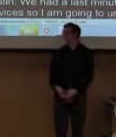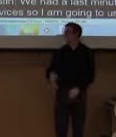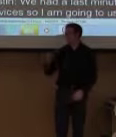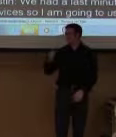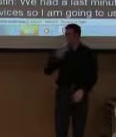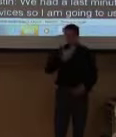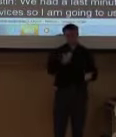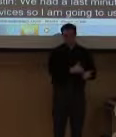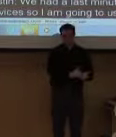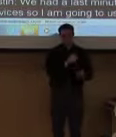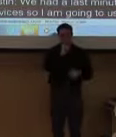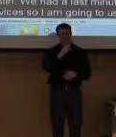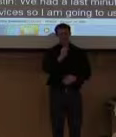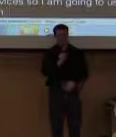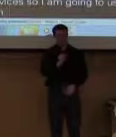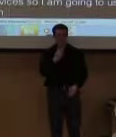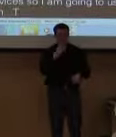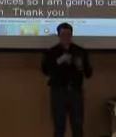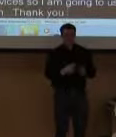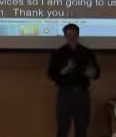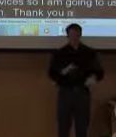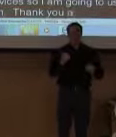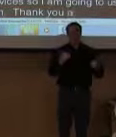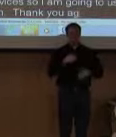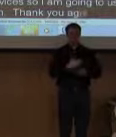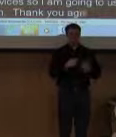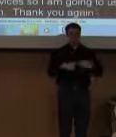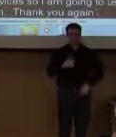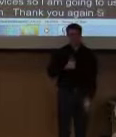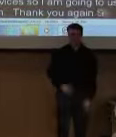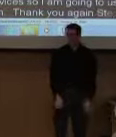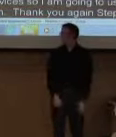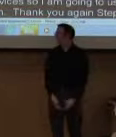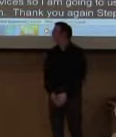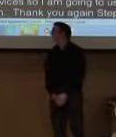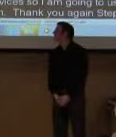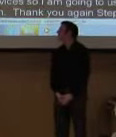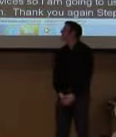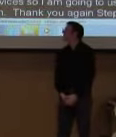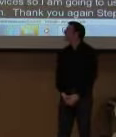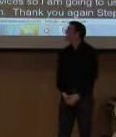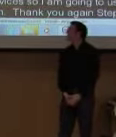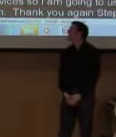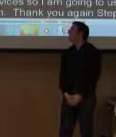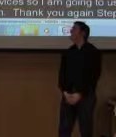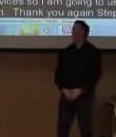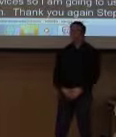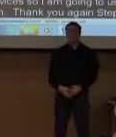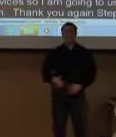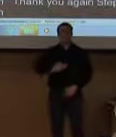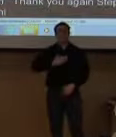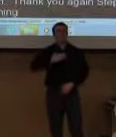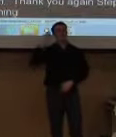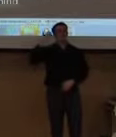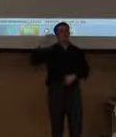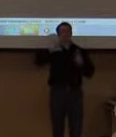Thank you again, Stephen. Okay, I'm going to stop signing now. So, my talk will really